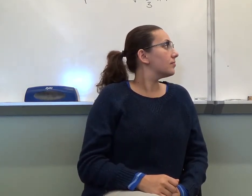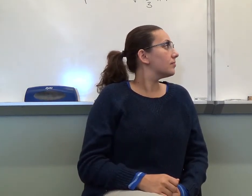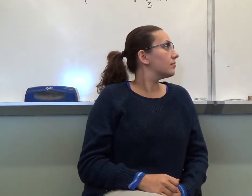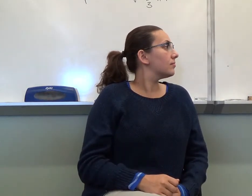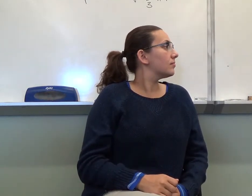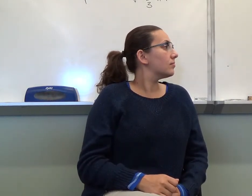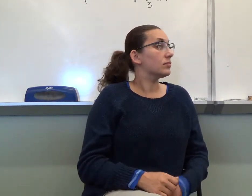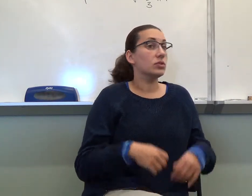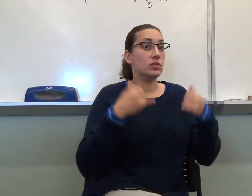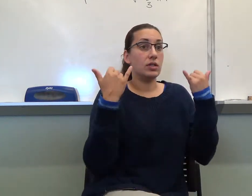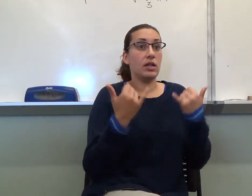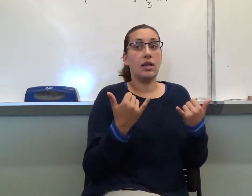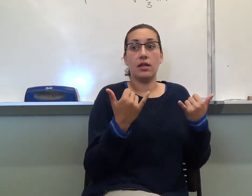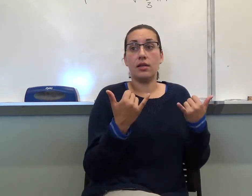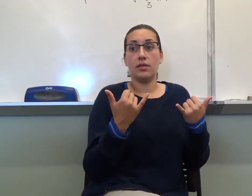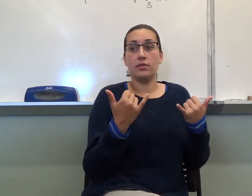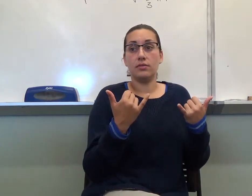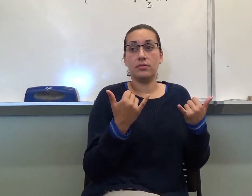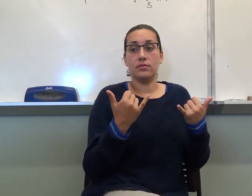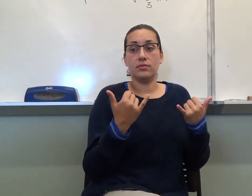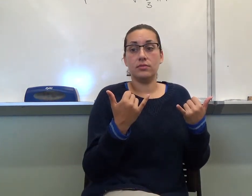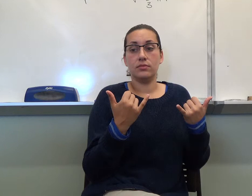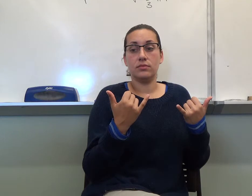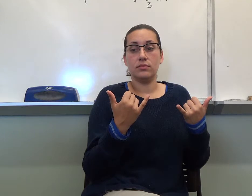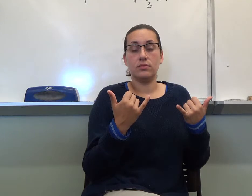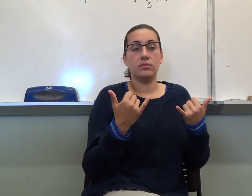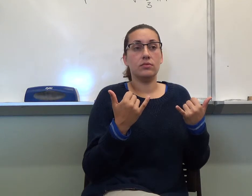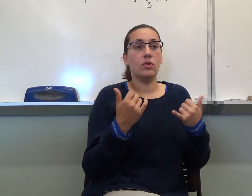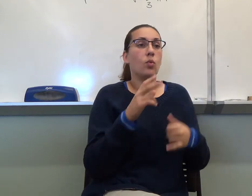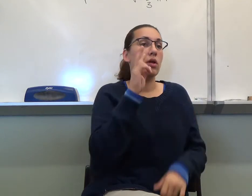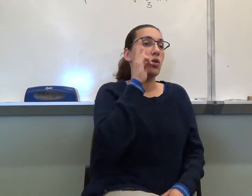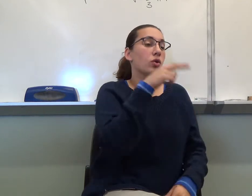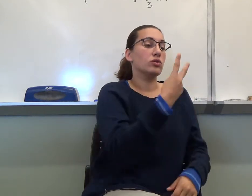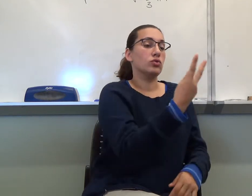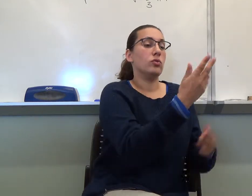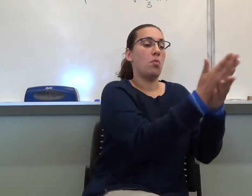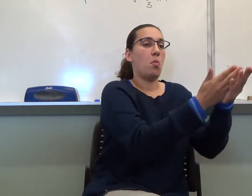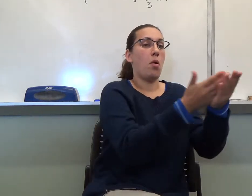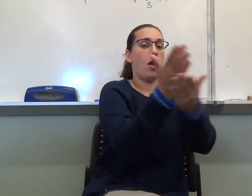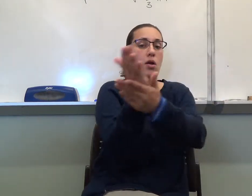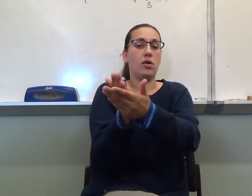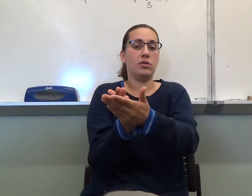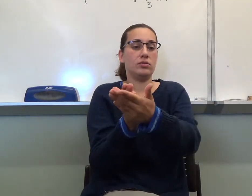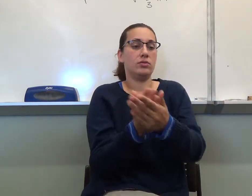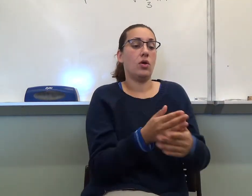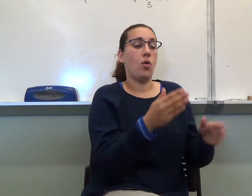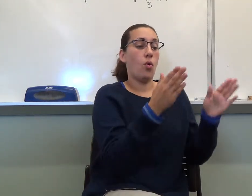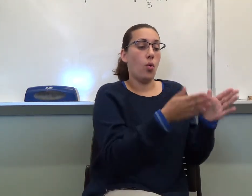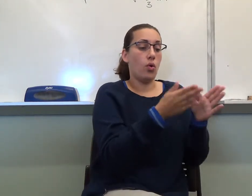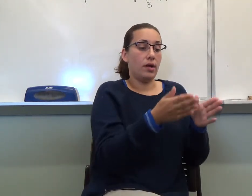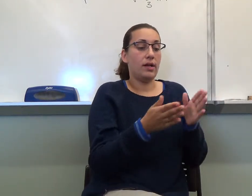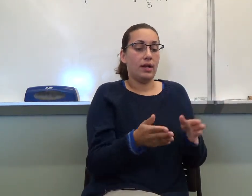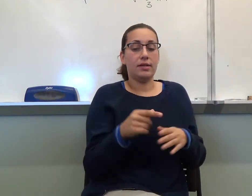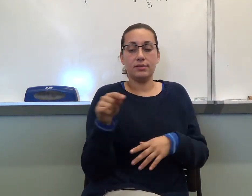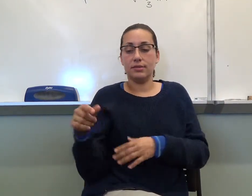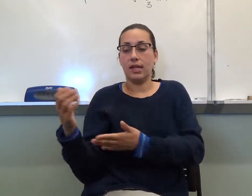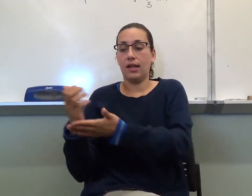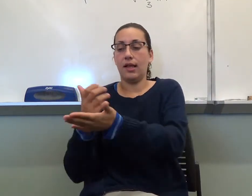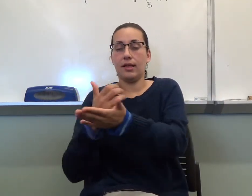Today, we're going to look at two parts of this, organize and collect. The analyze involves